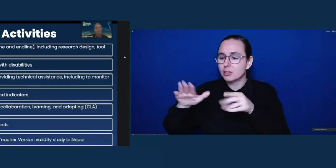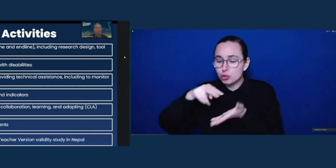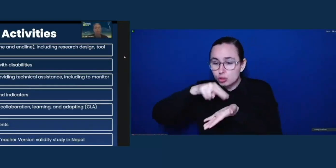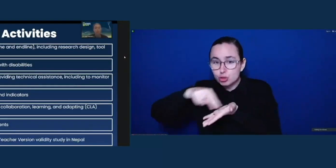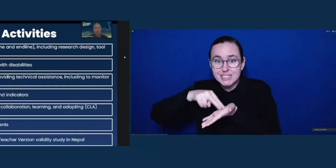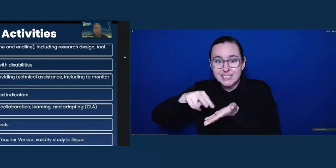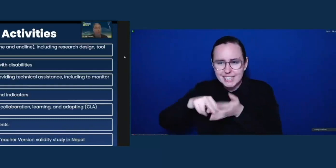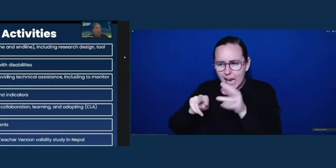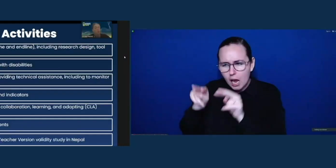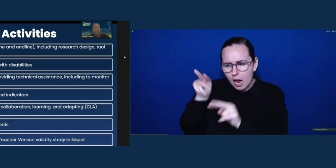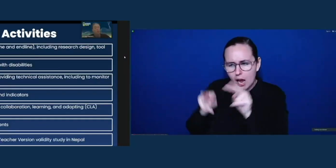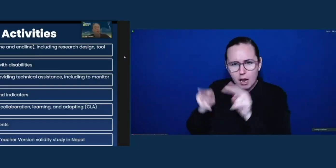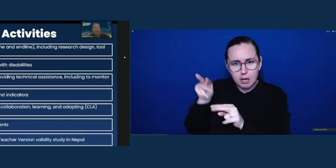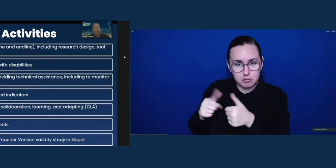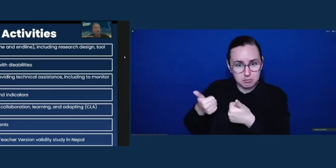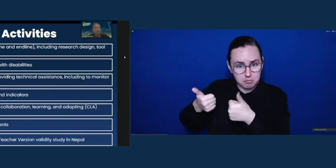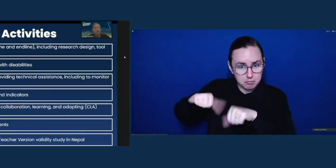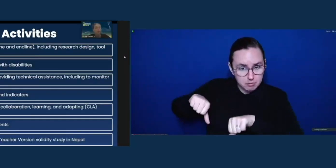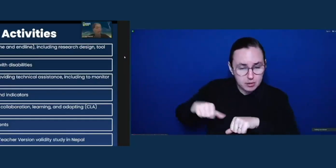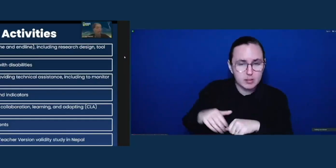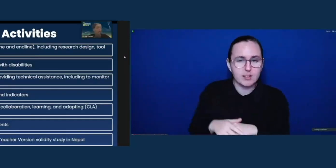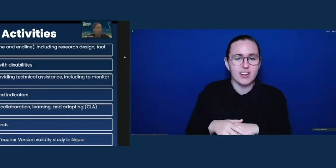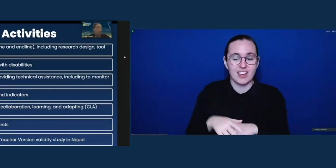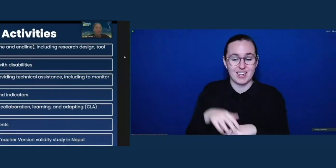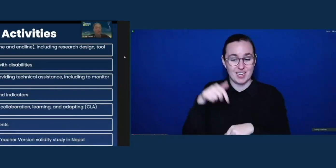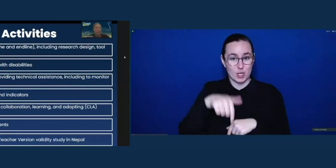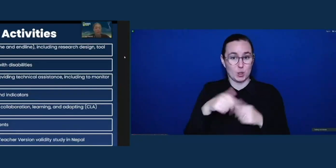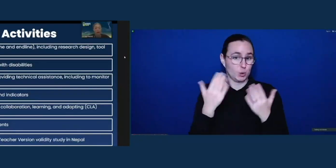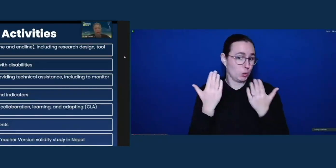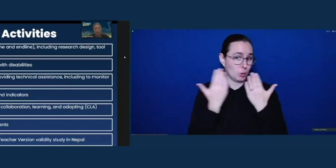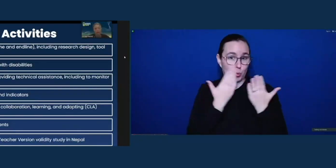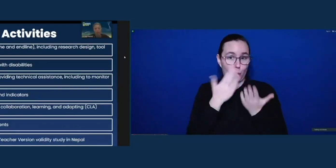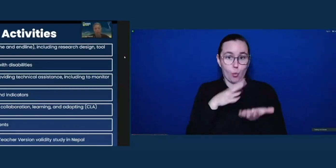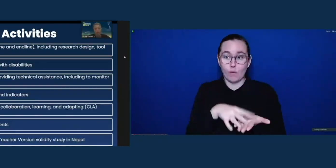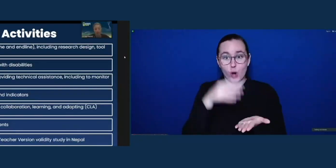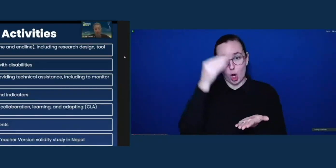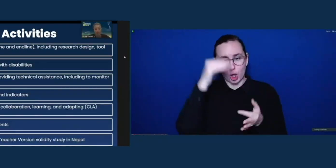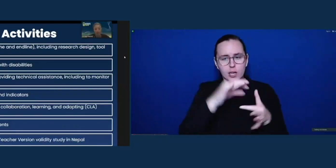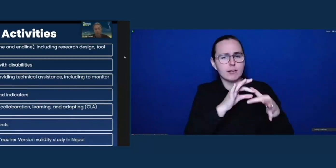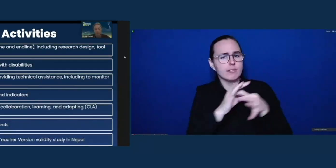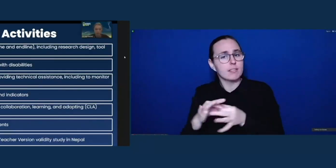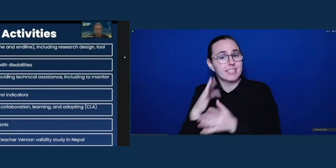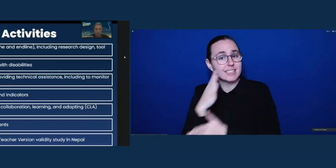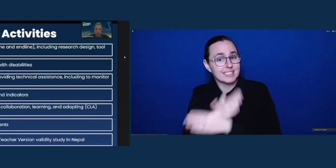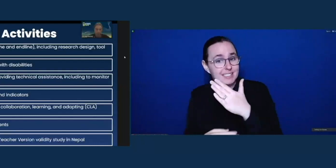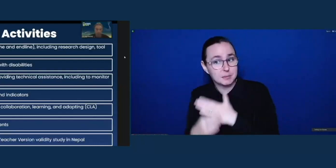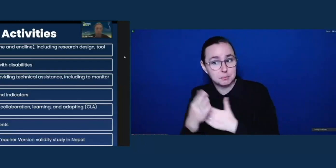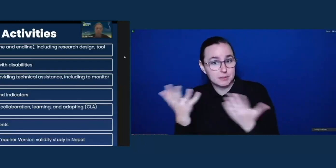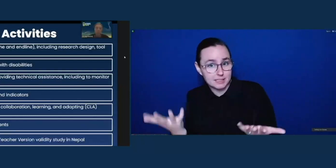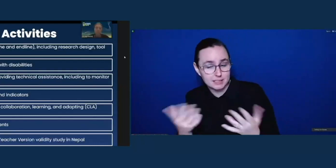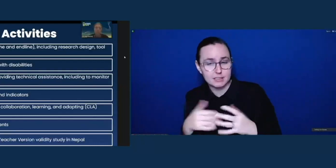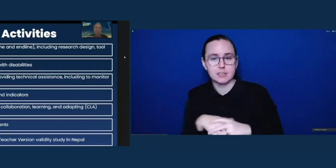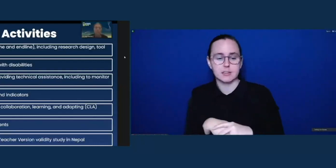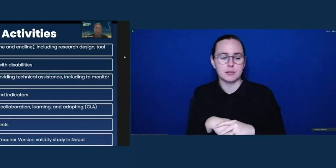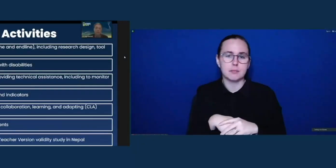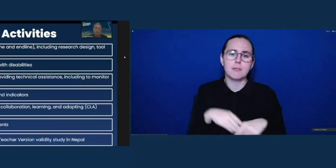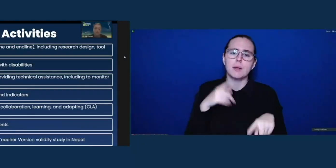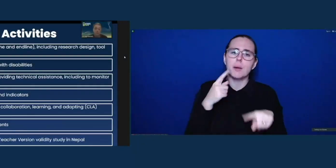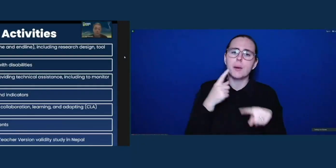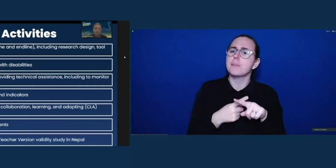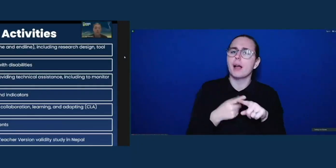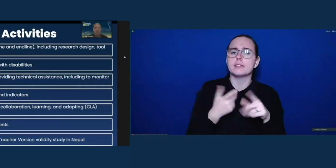learners with disabilities. We have built awardee capacity to conduct project level monitoring